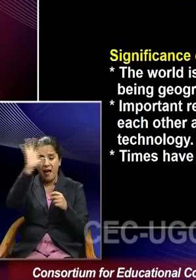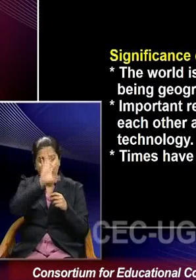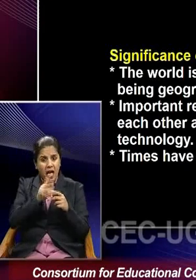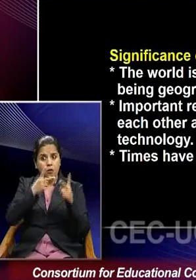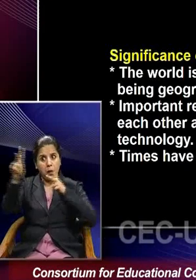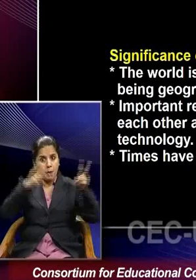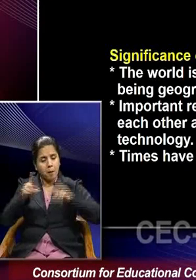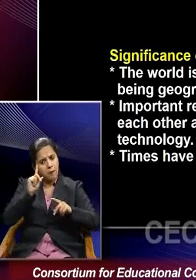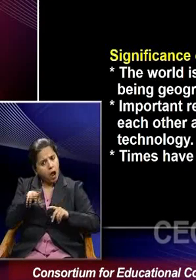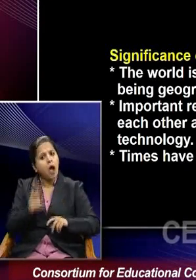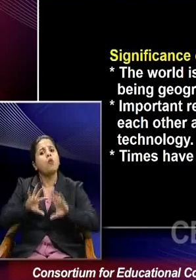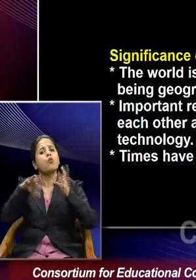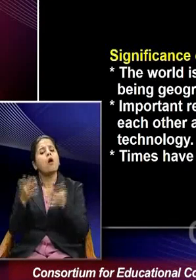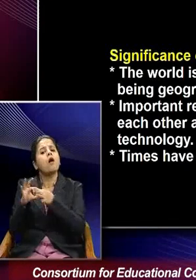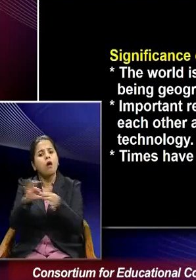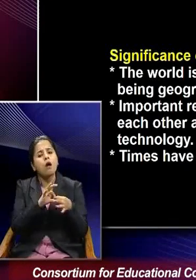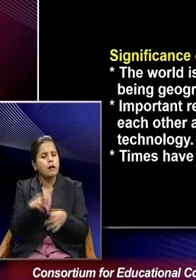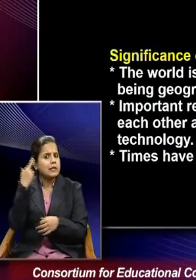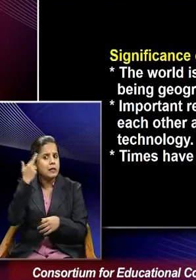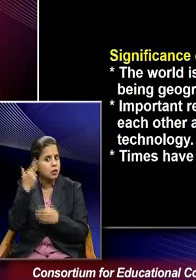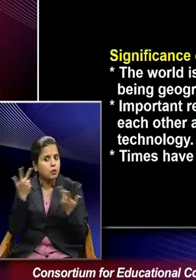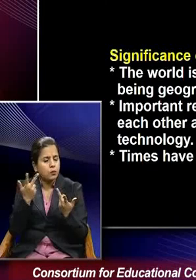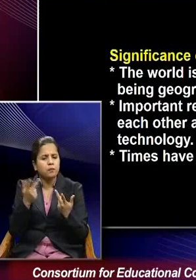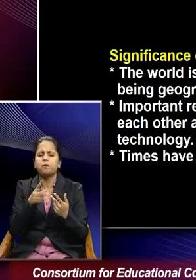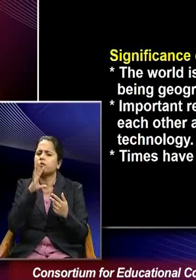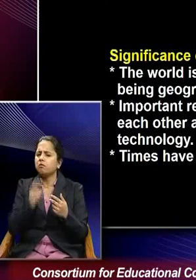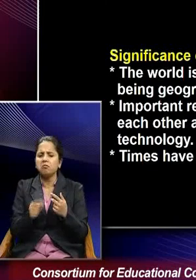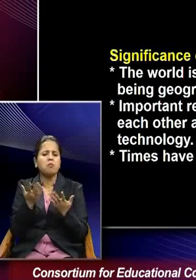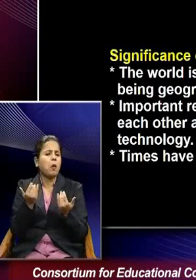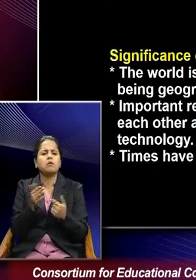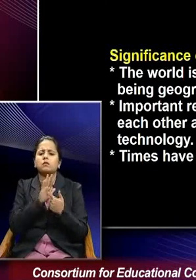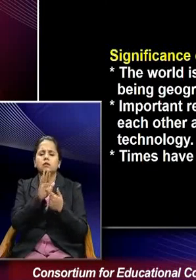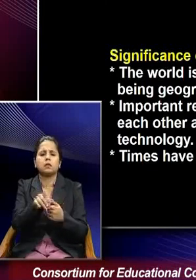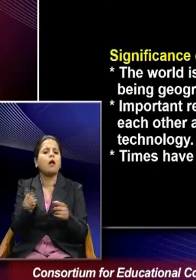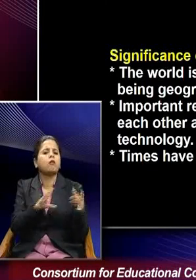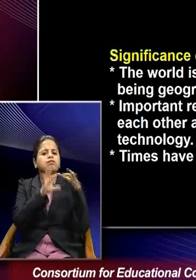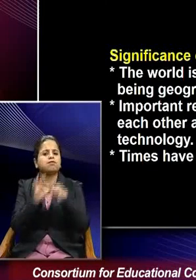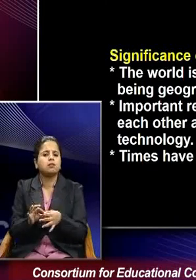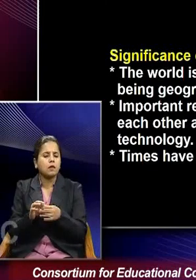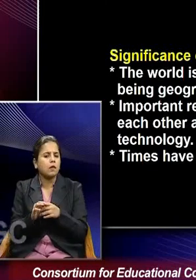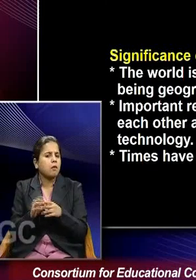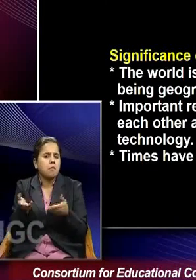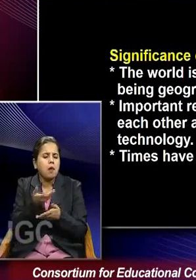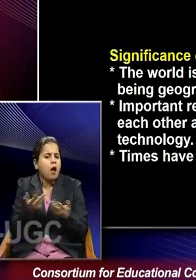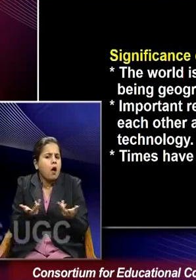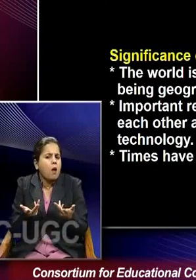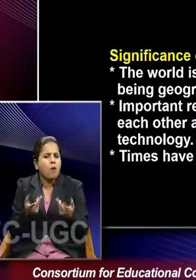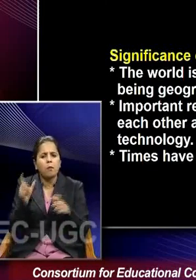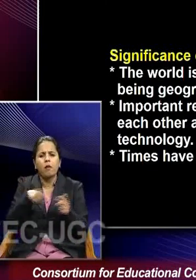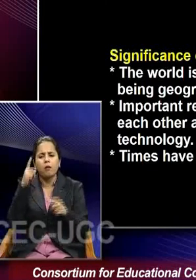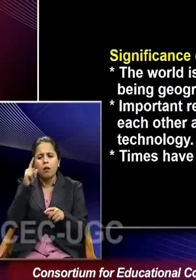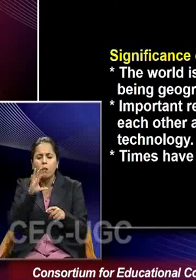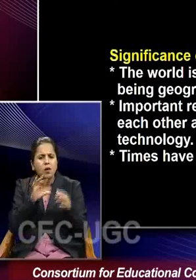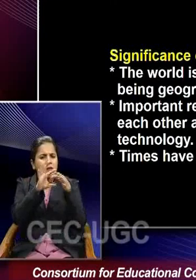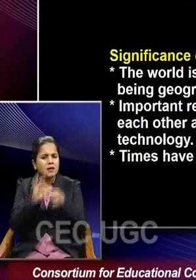distant. And the important reason for that can definitely be attributed that how things can connect to